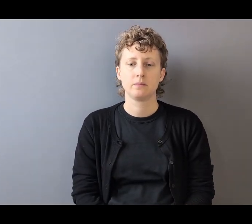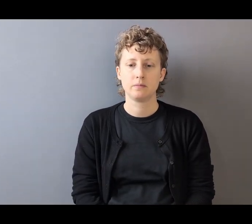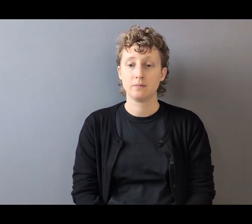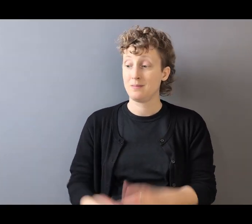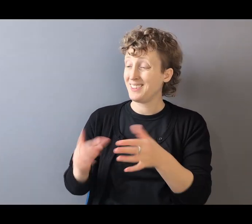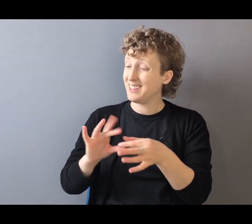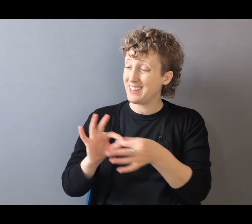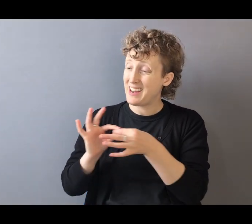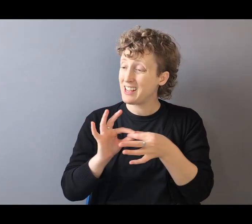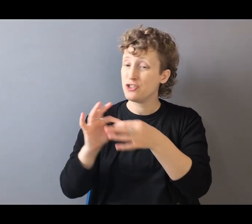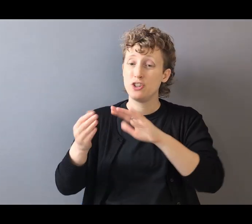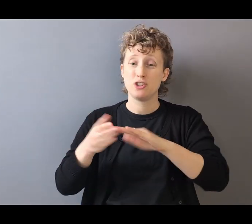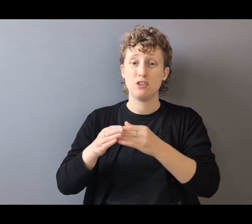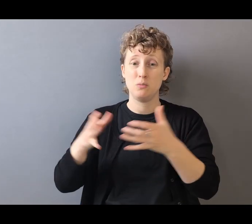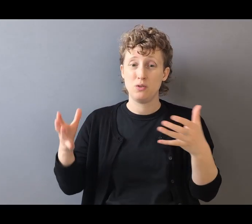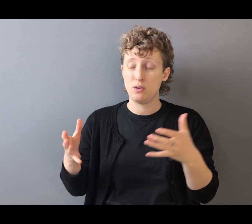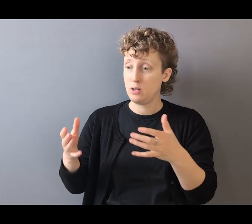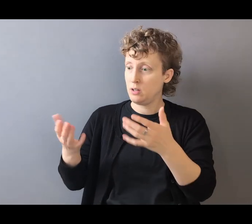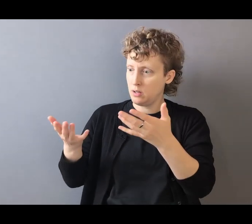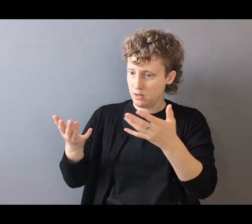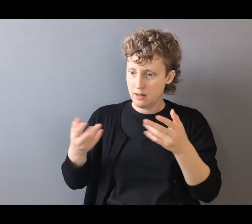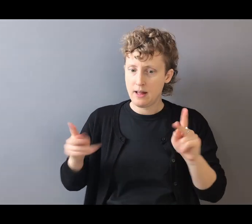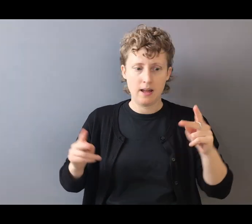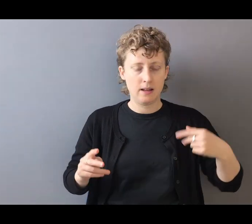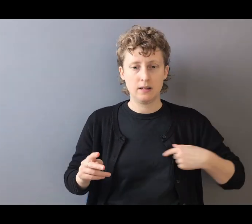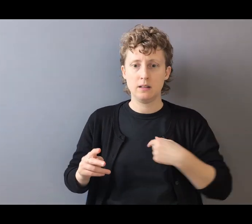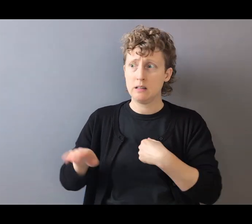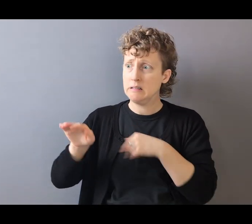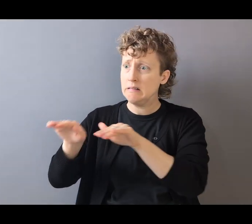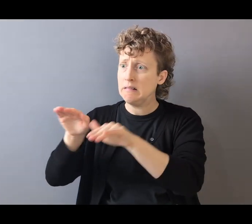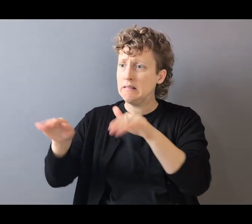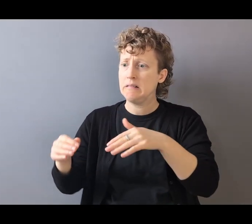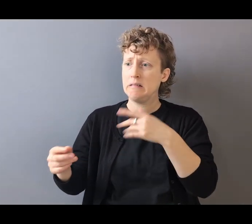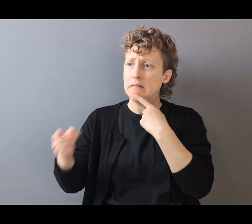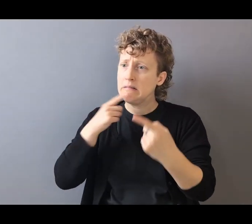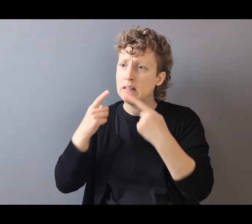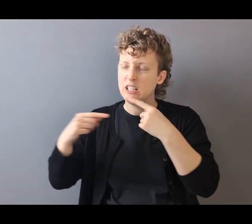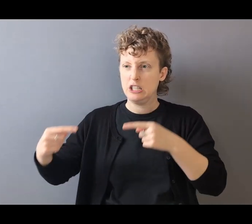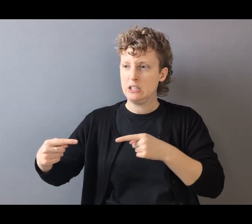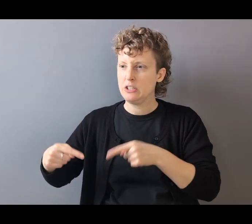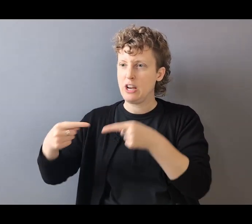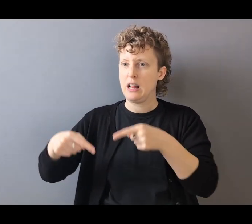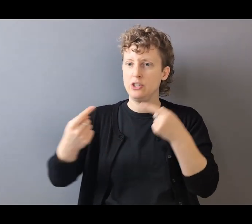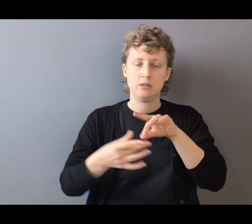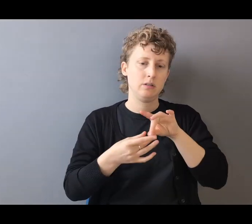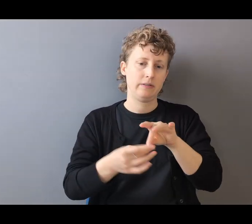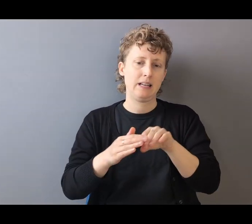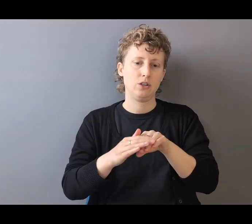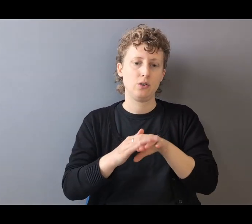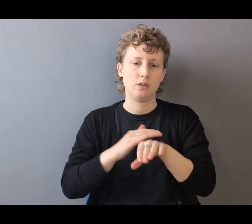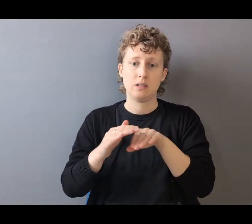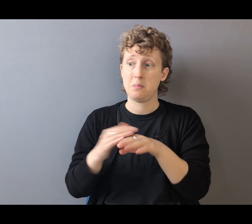a type of possibility to talk about different types of challenges that go with our line of work with a large group